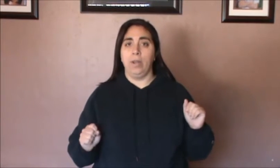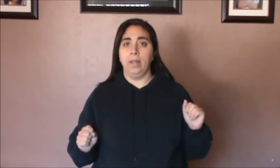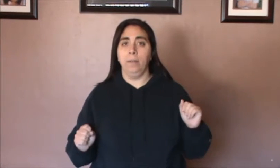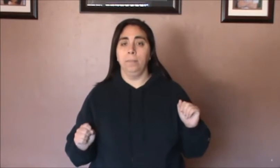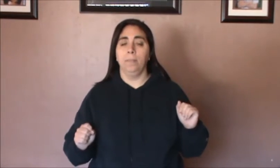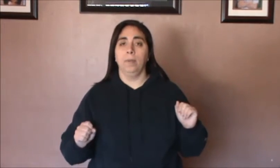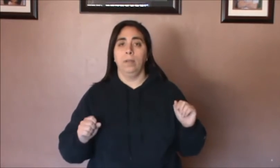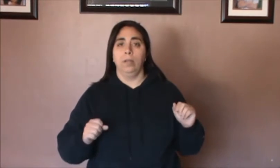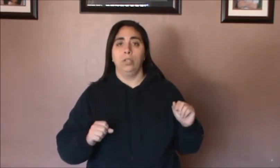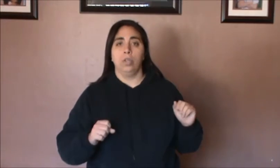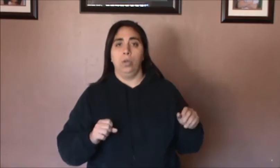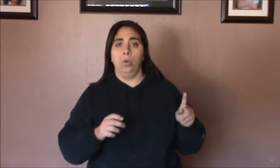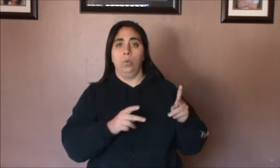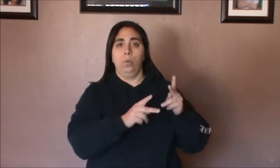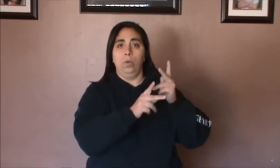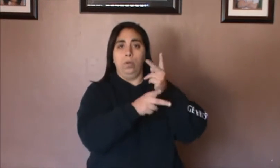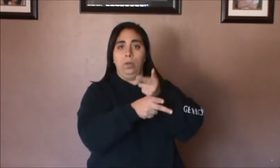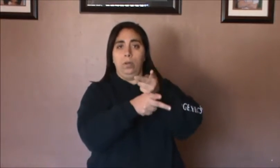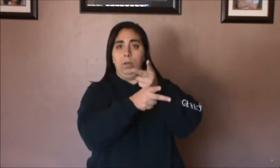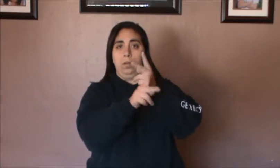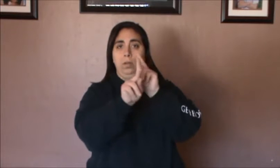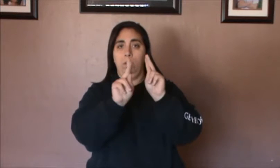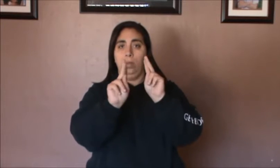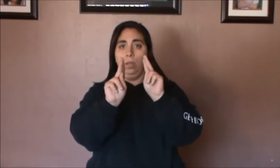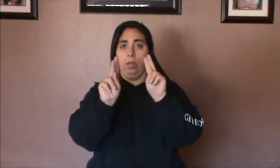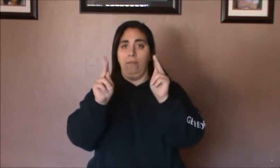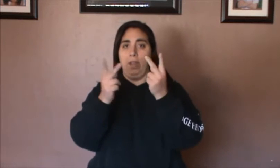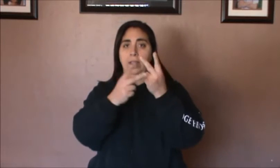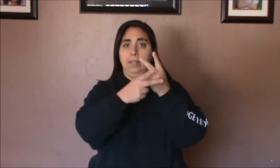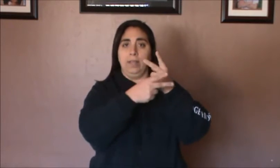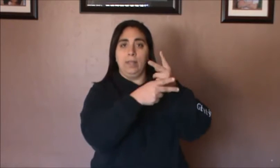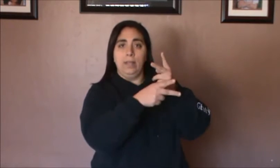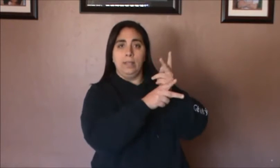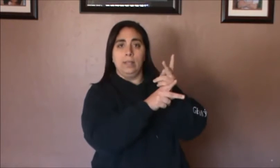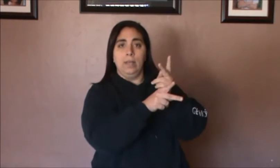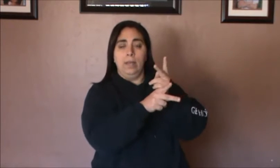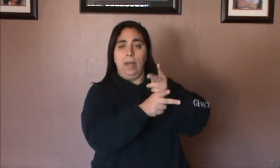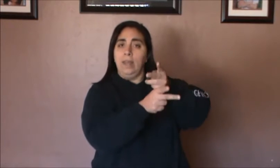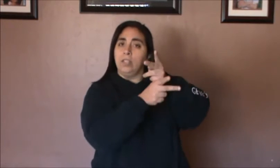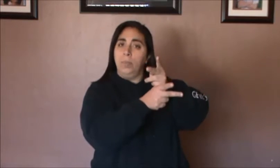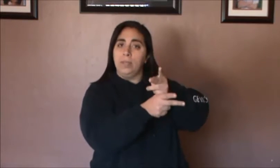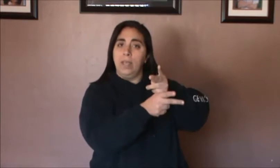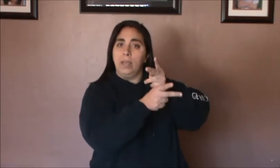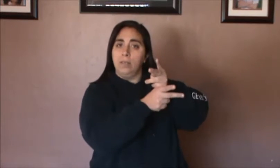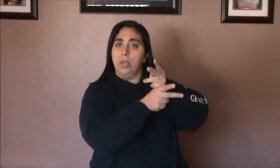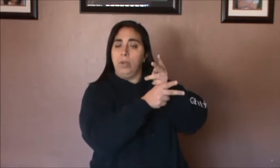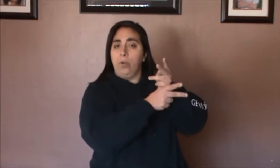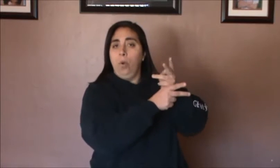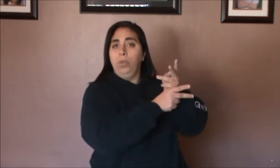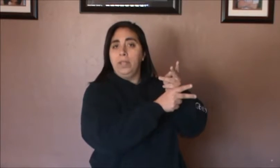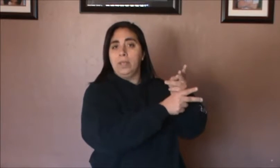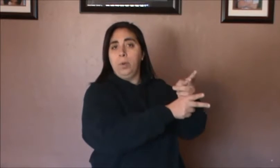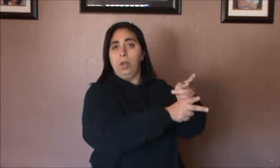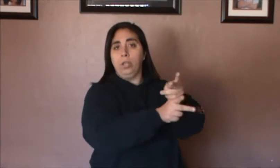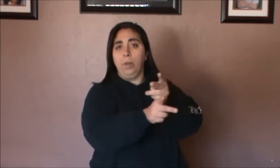Caring. So you'll have your hands like this, and it's almost like, so you're holding someone on your